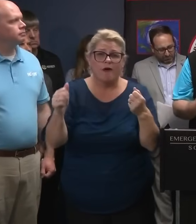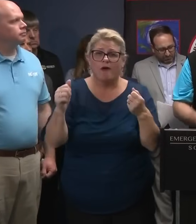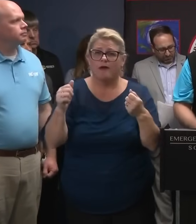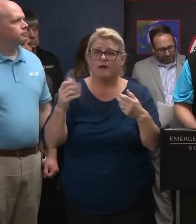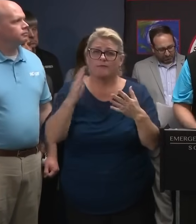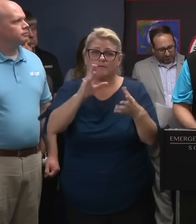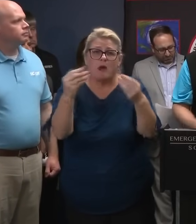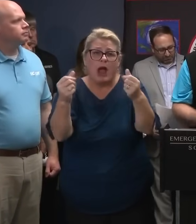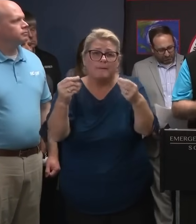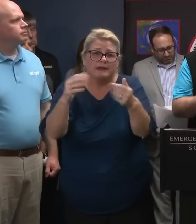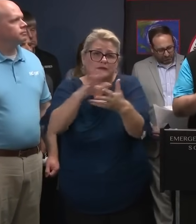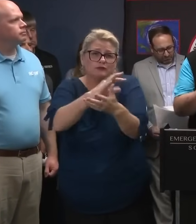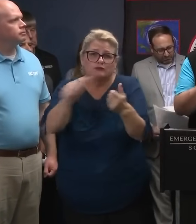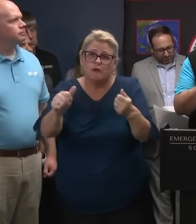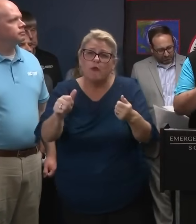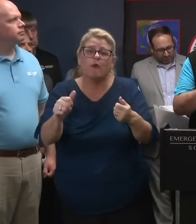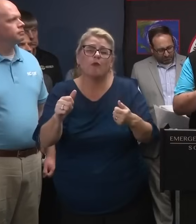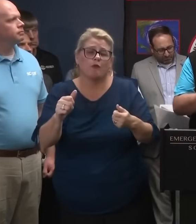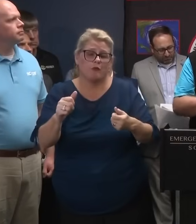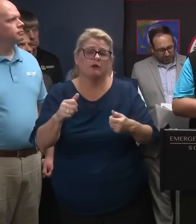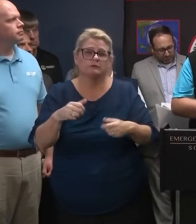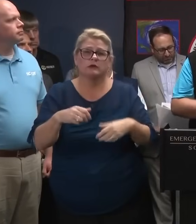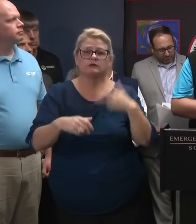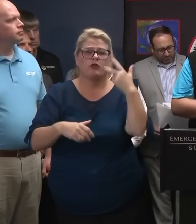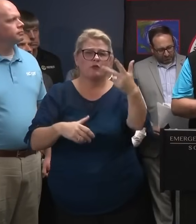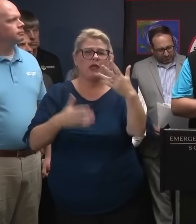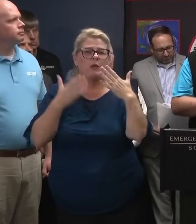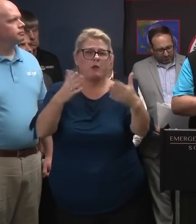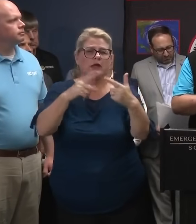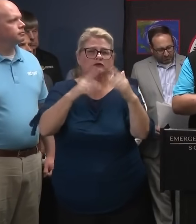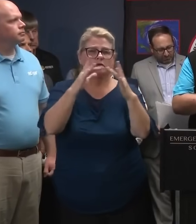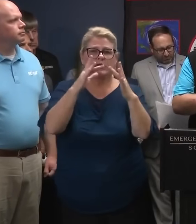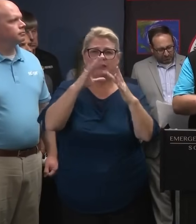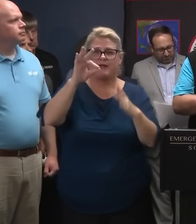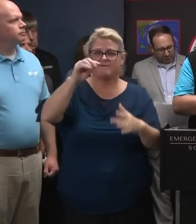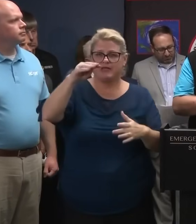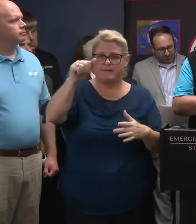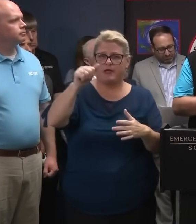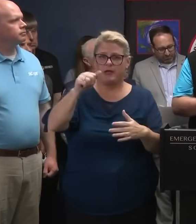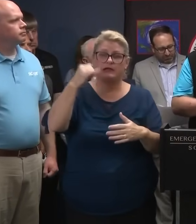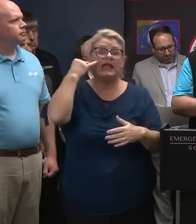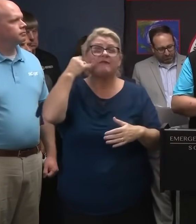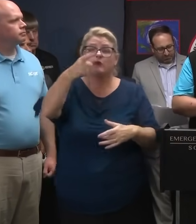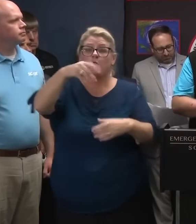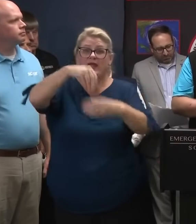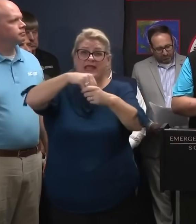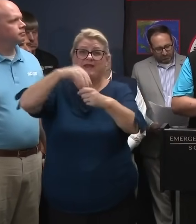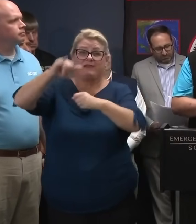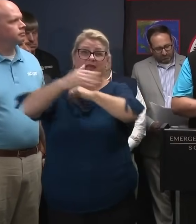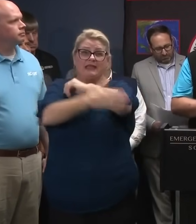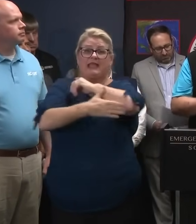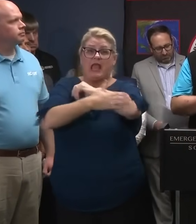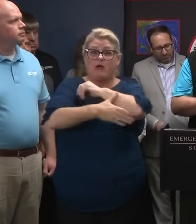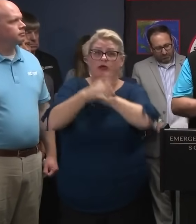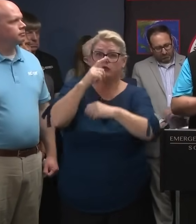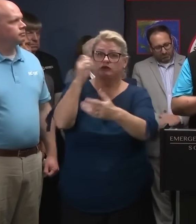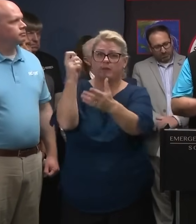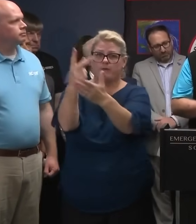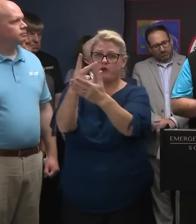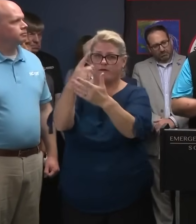and property in this too. So there's three ways to really get in touch with FEMA. If you're in one of those declared counties, the web